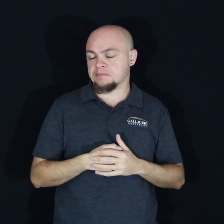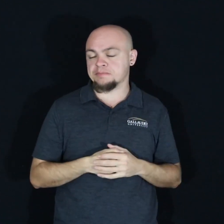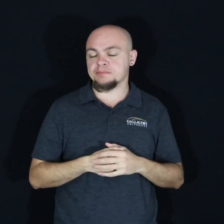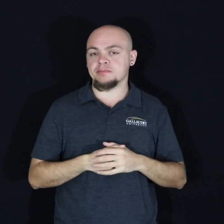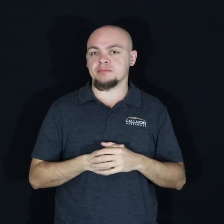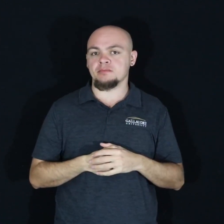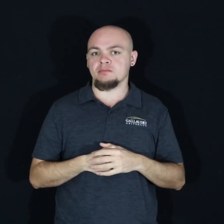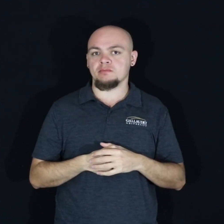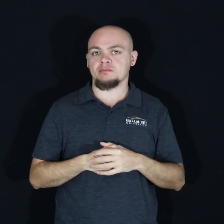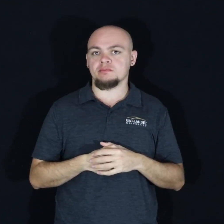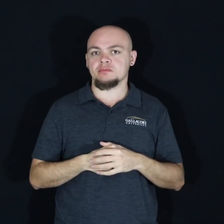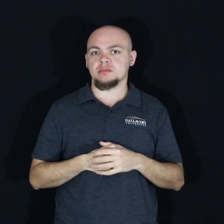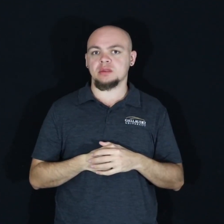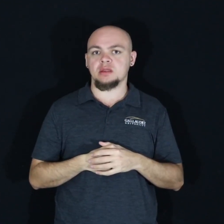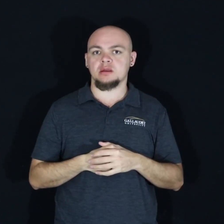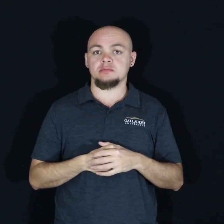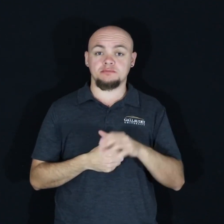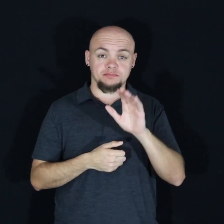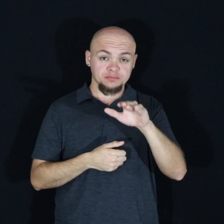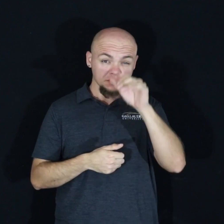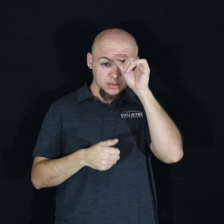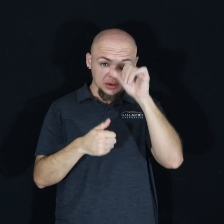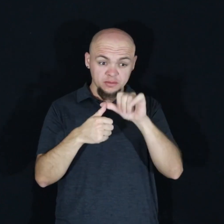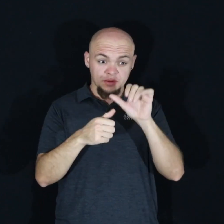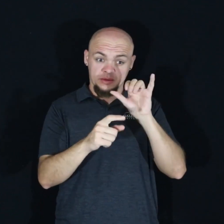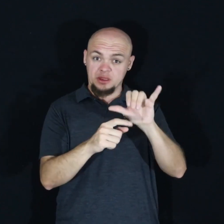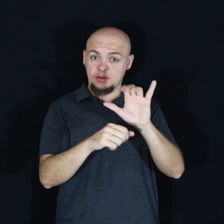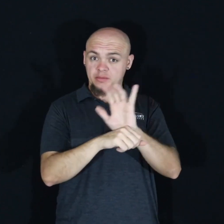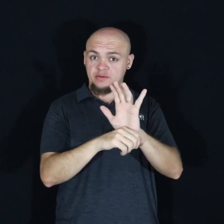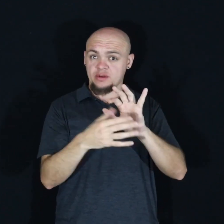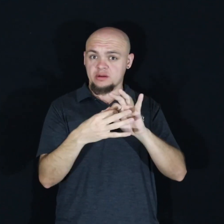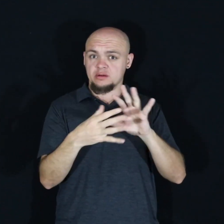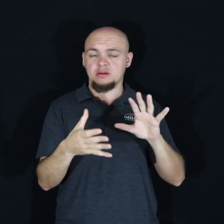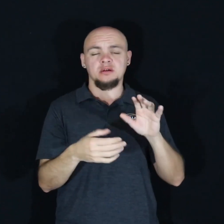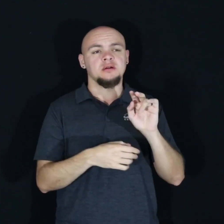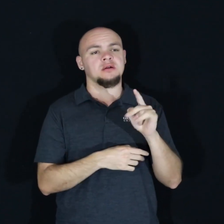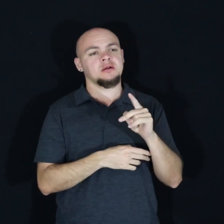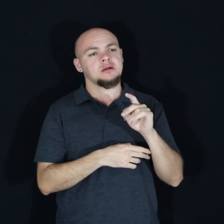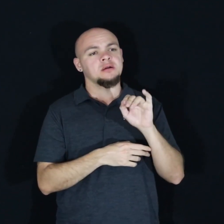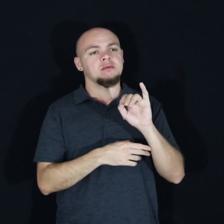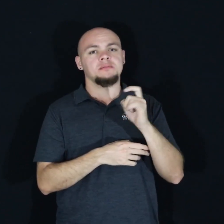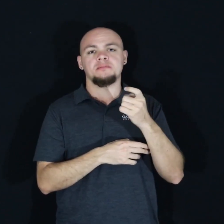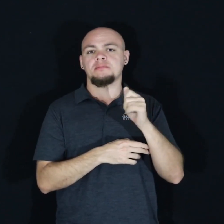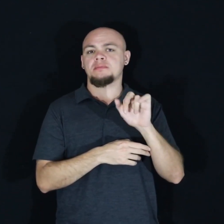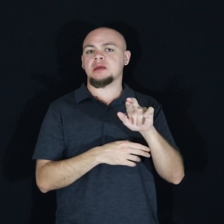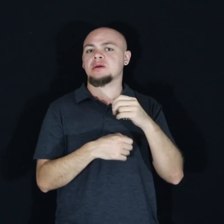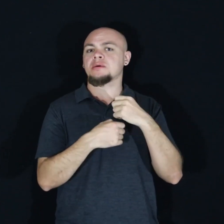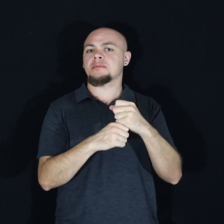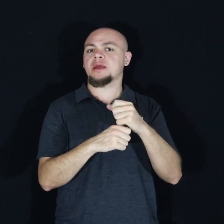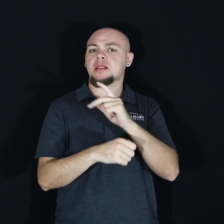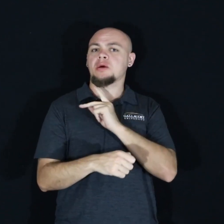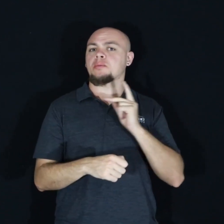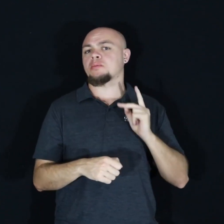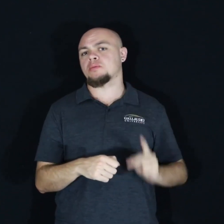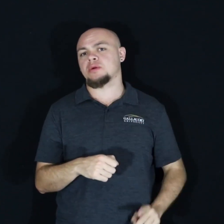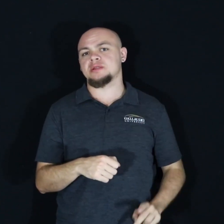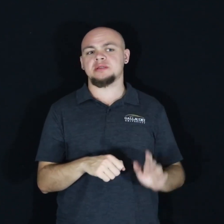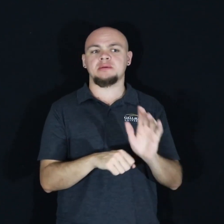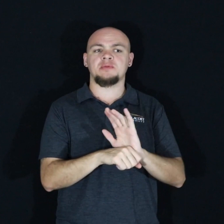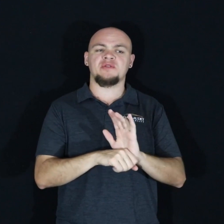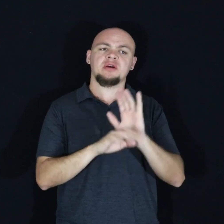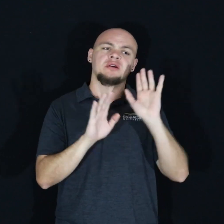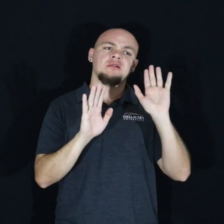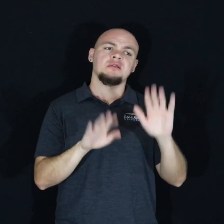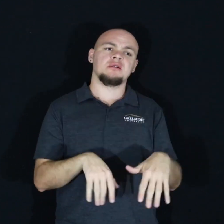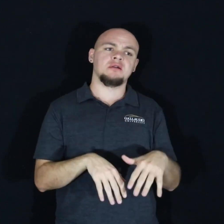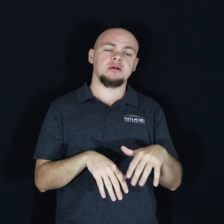Do you remember what the critics said when Brave came out? Oh, I can't believe Pixar made a princess movie. Now, almost none of these